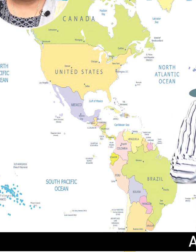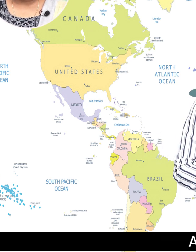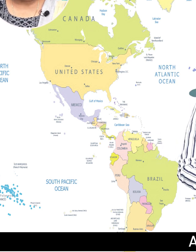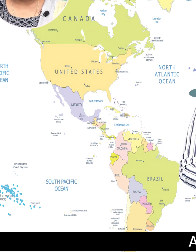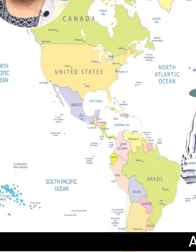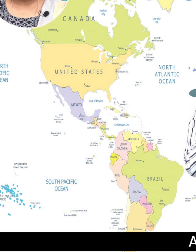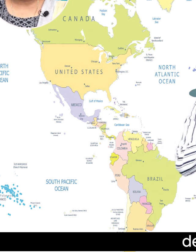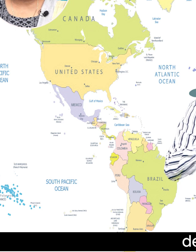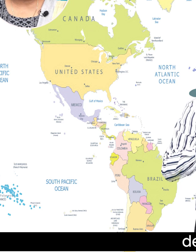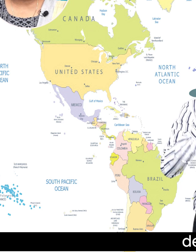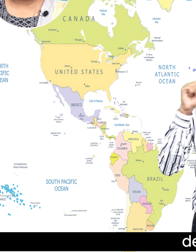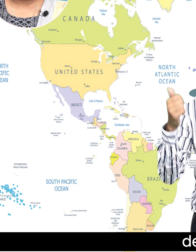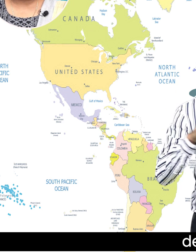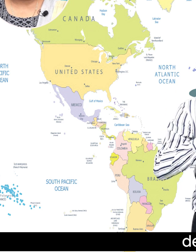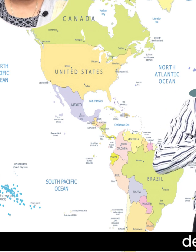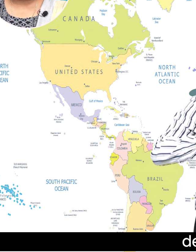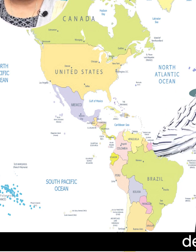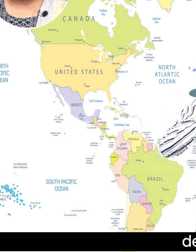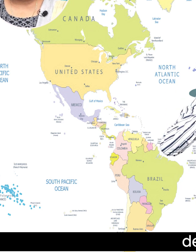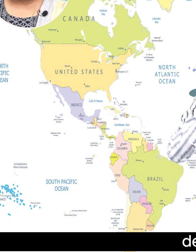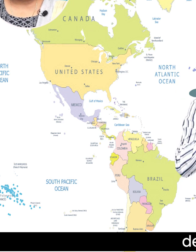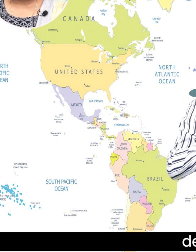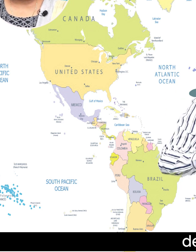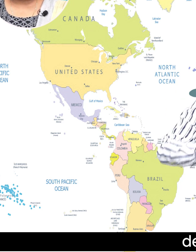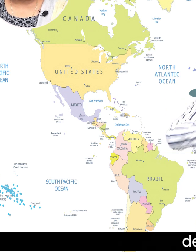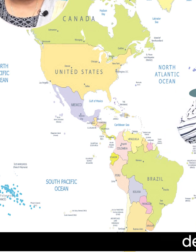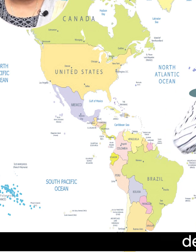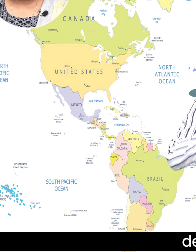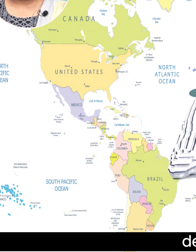Australia and other developed countries.